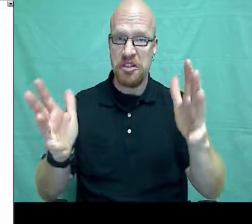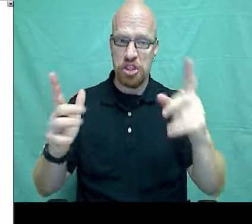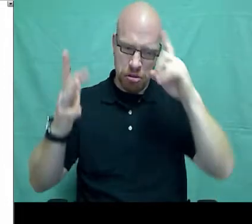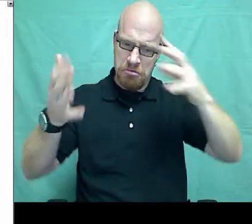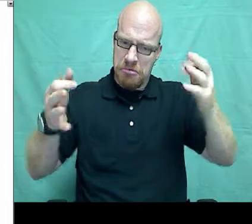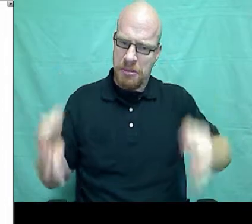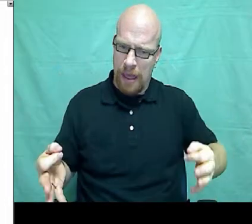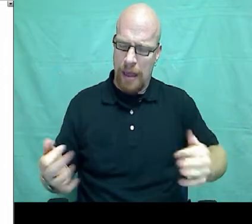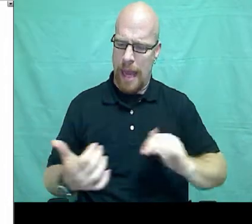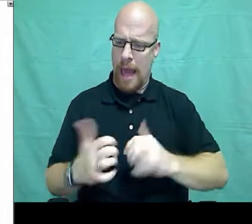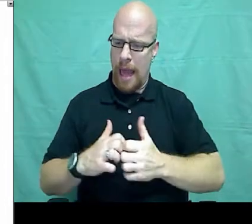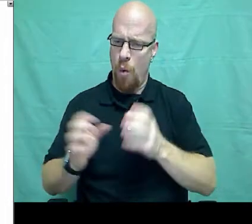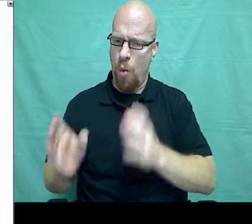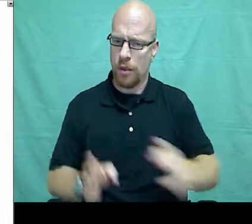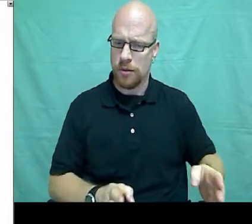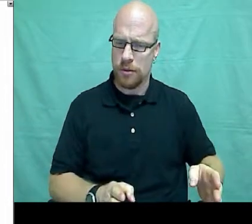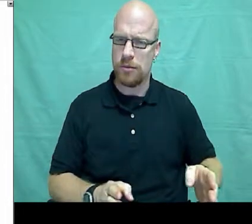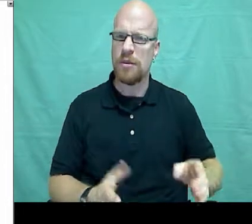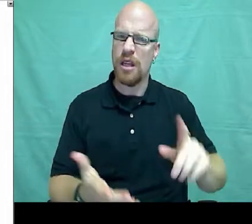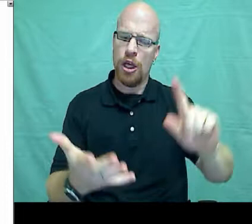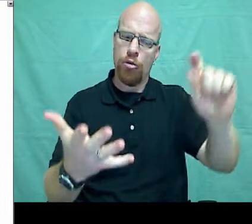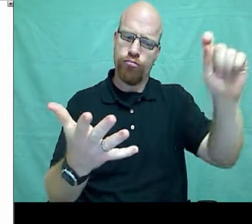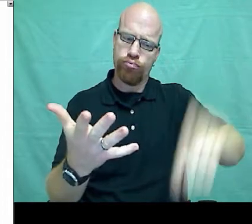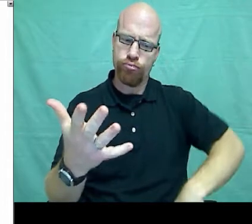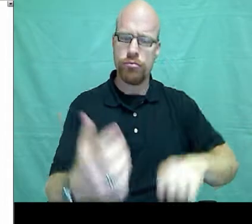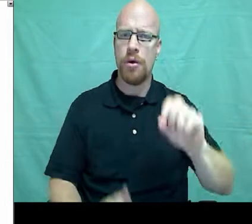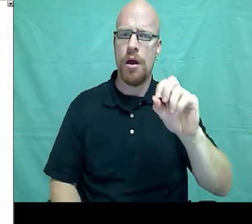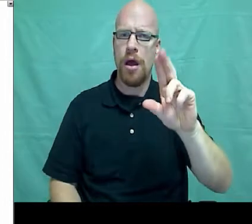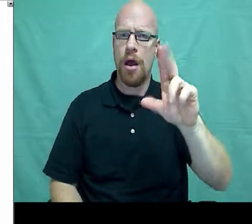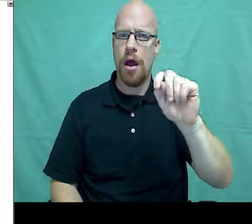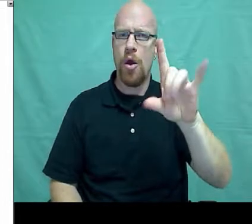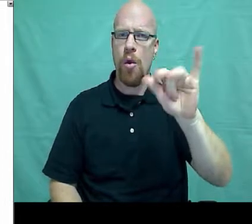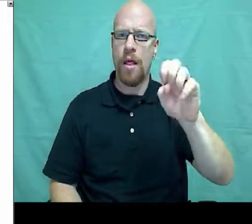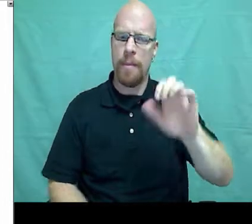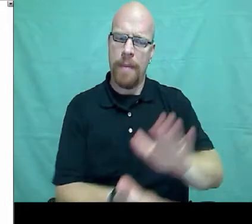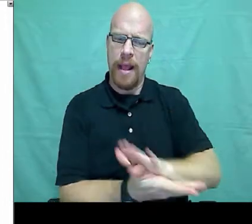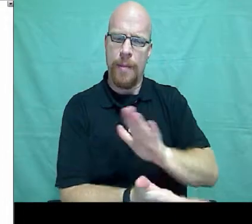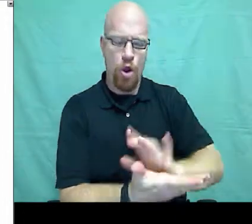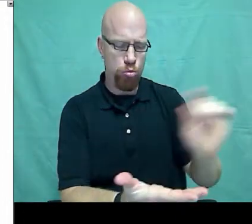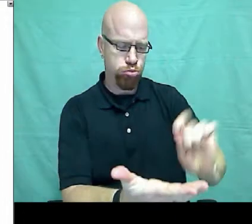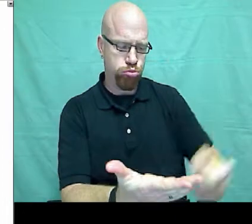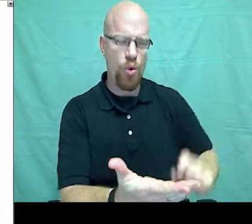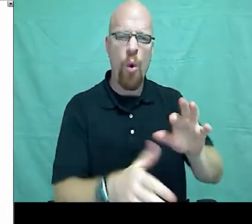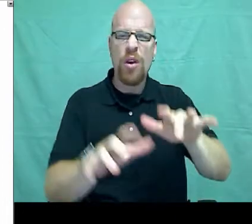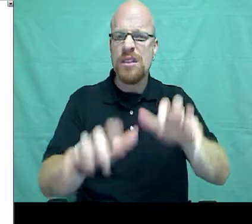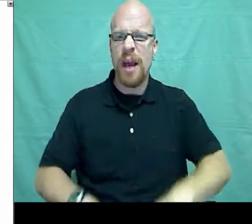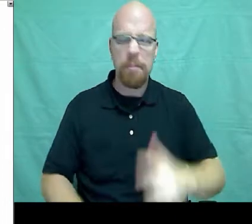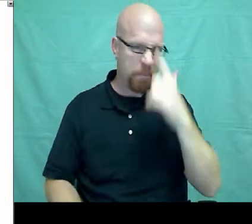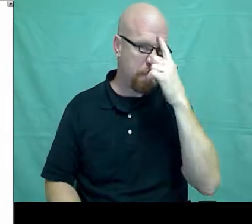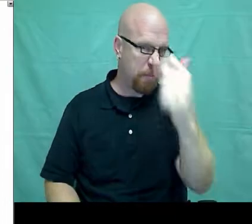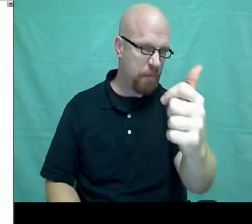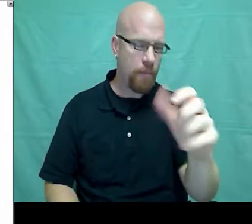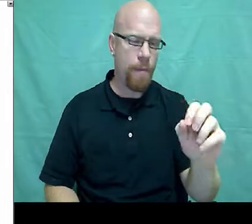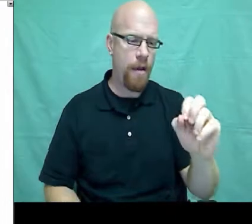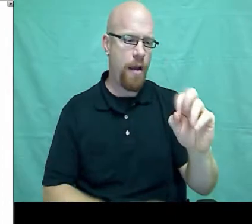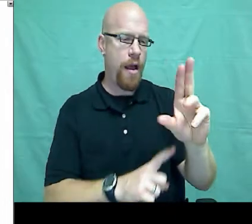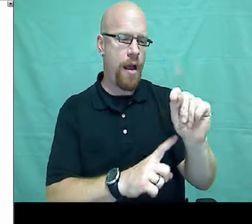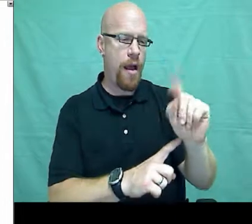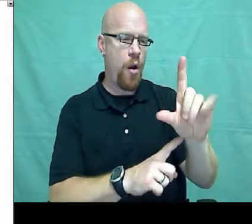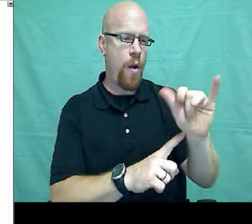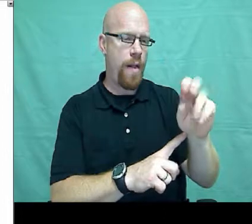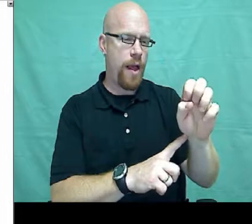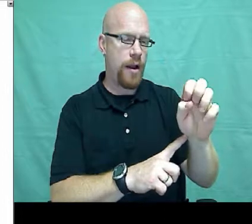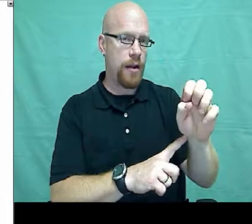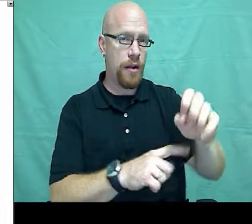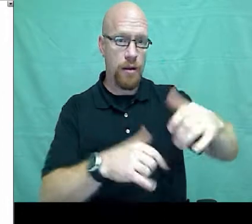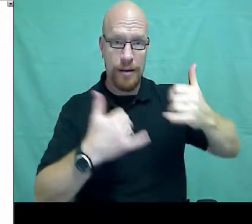you've already decided how to organize your information. Now you're going to create your outline on paper or on the computer. It's up to